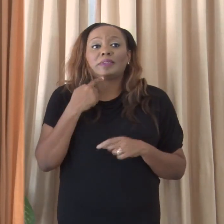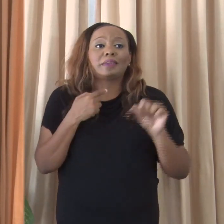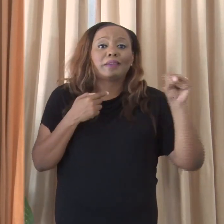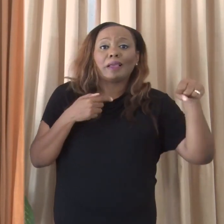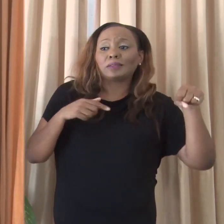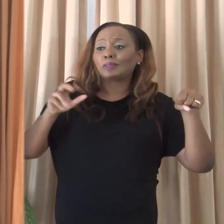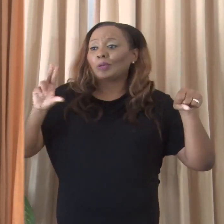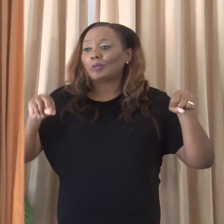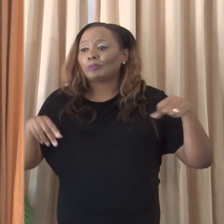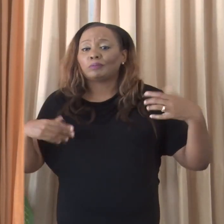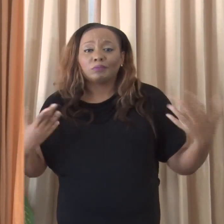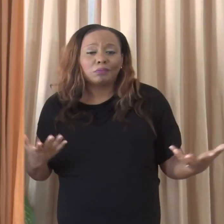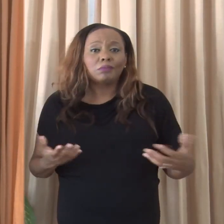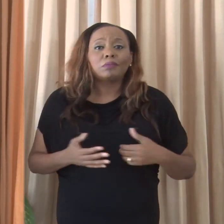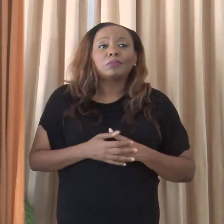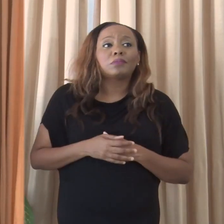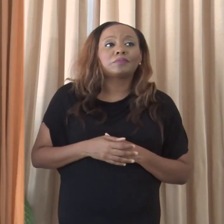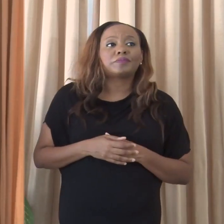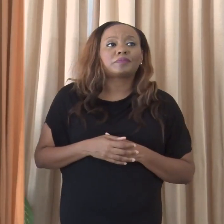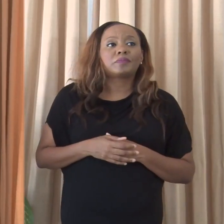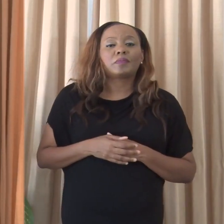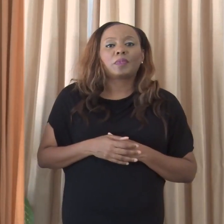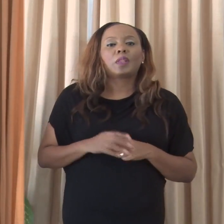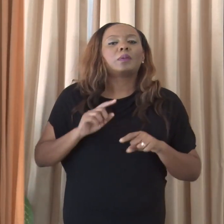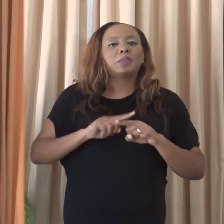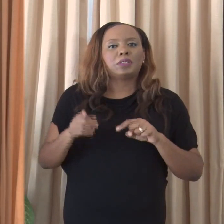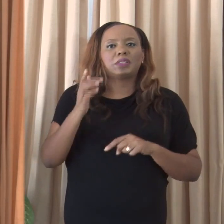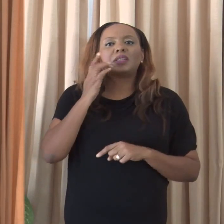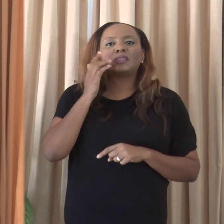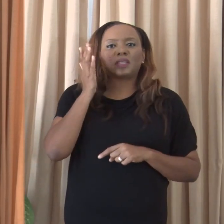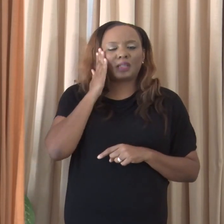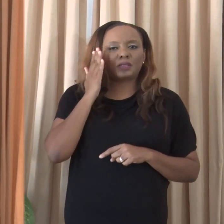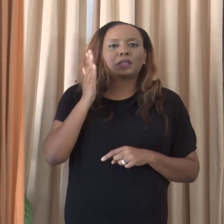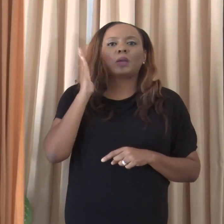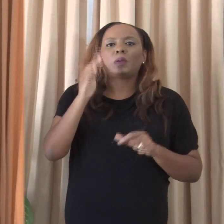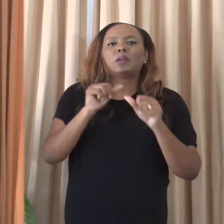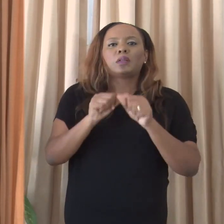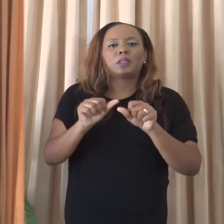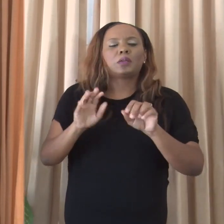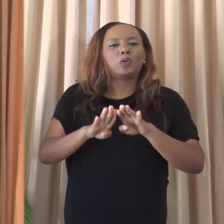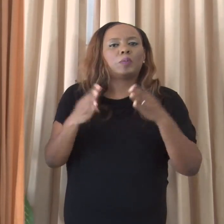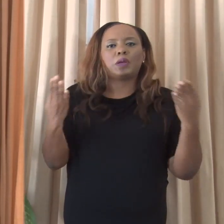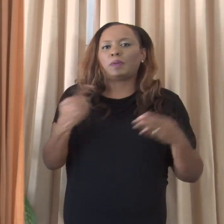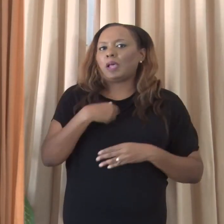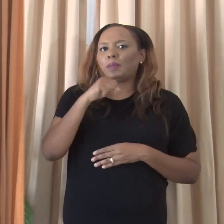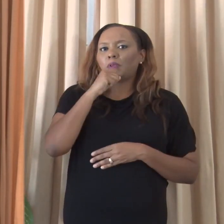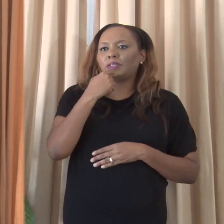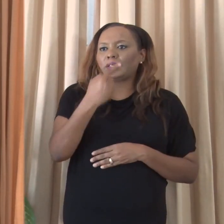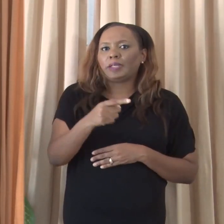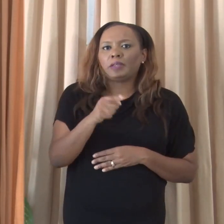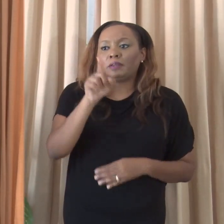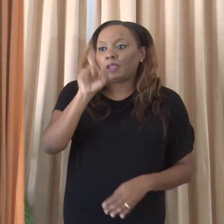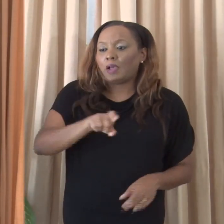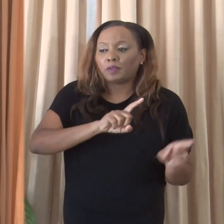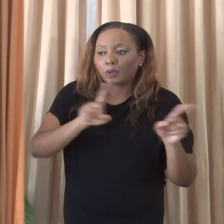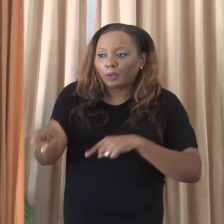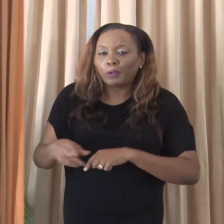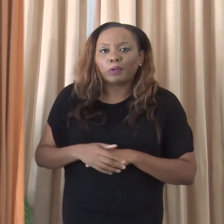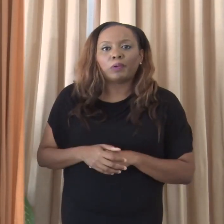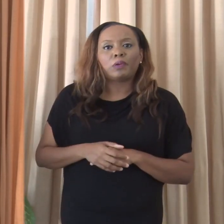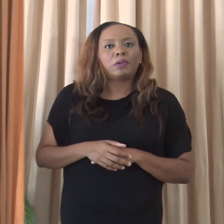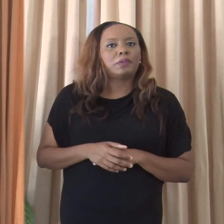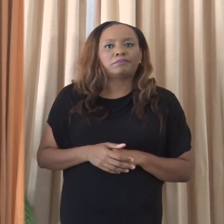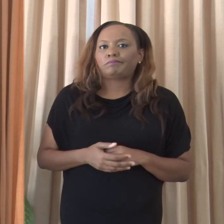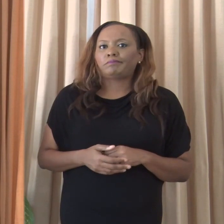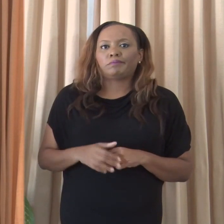idea of staycations. I do say to you, however, that there are hotels that are going to remain open. There are hotels that are interested in doing that type